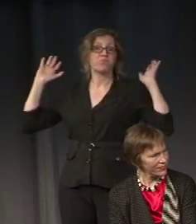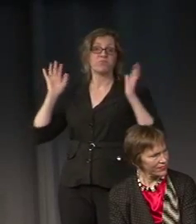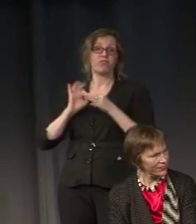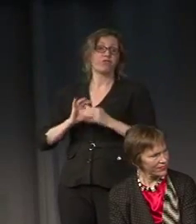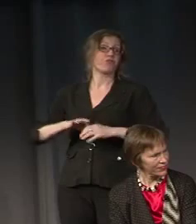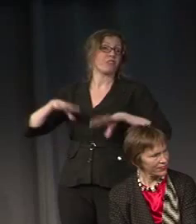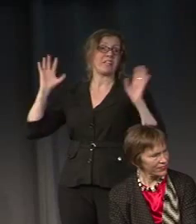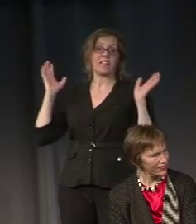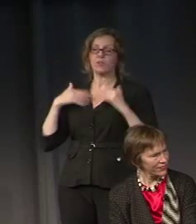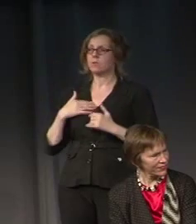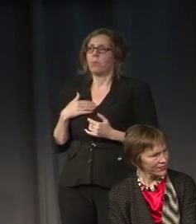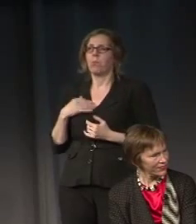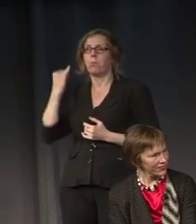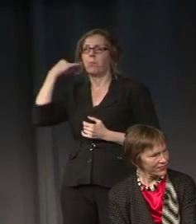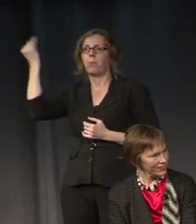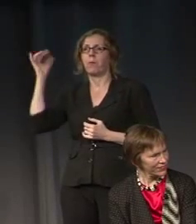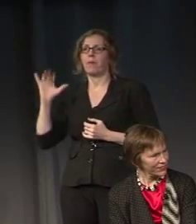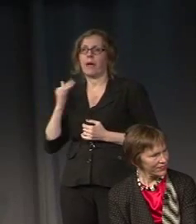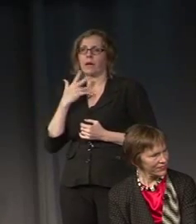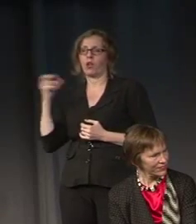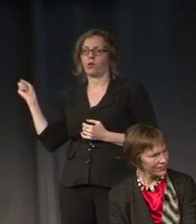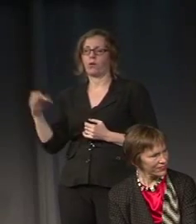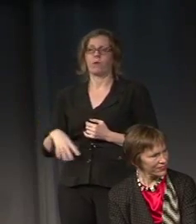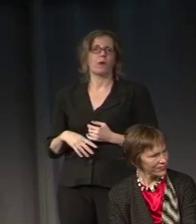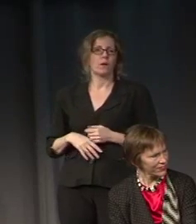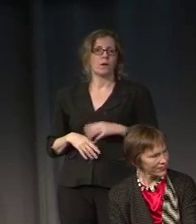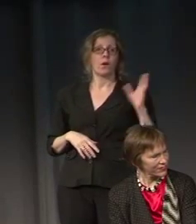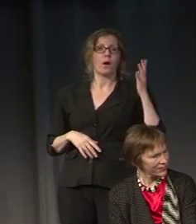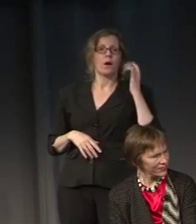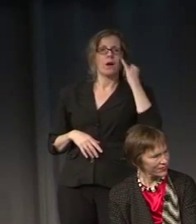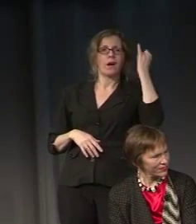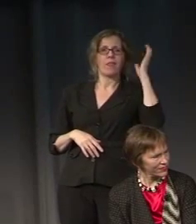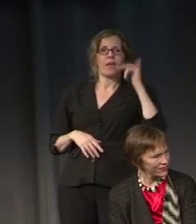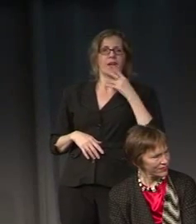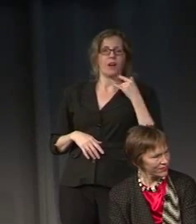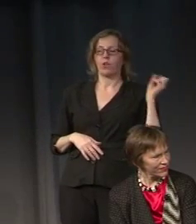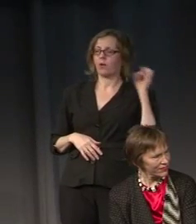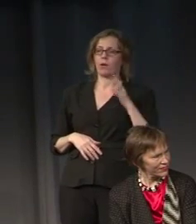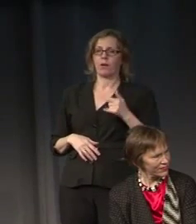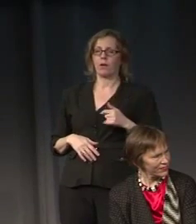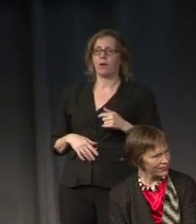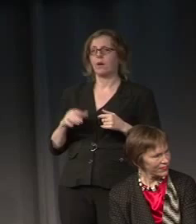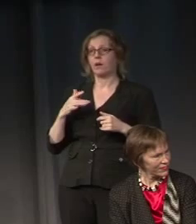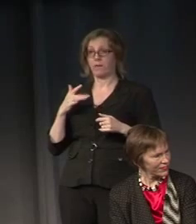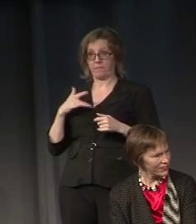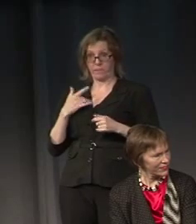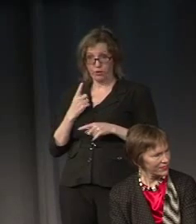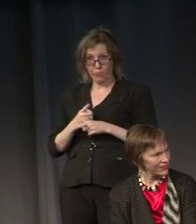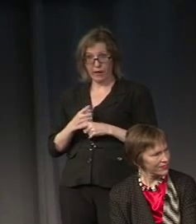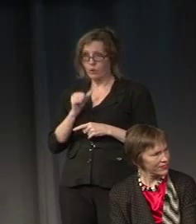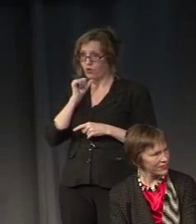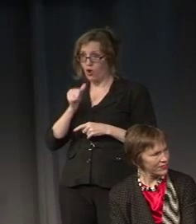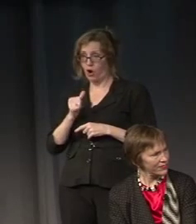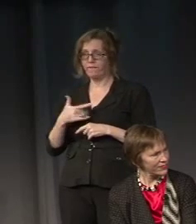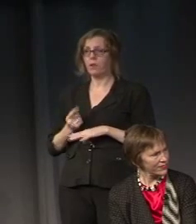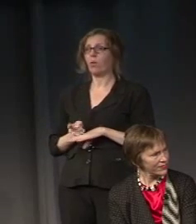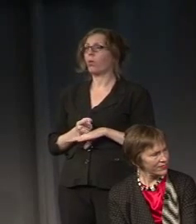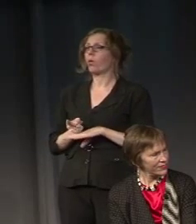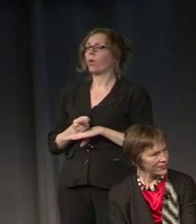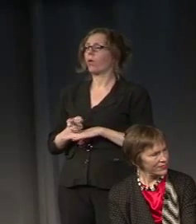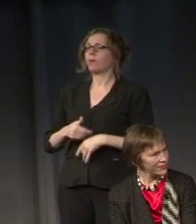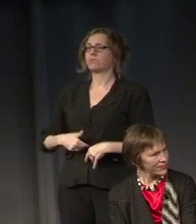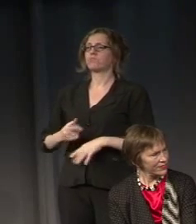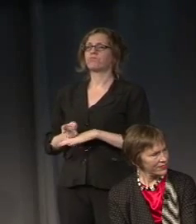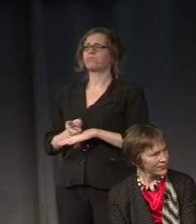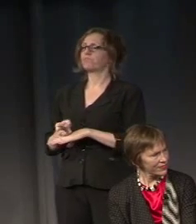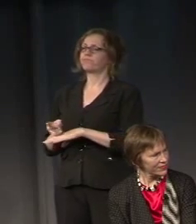next to this color and then see if that just feels right. Like I'll know it when I see it, and then just trust that.